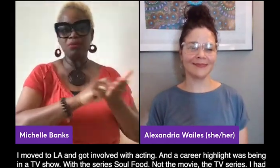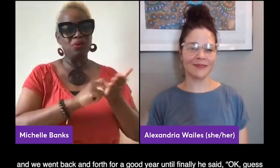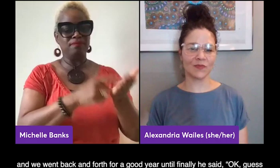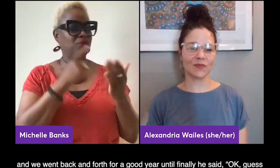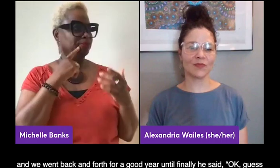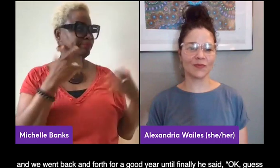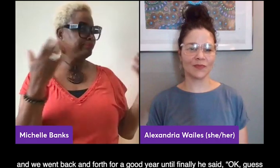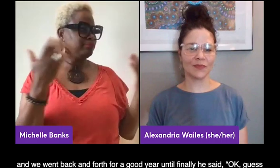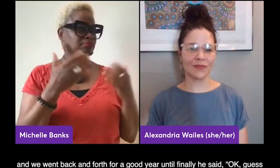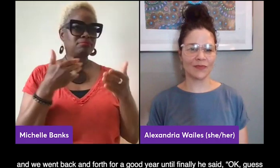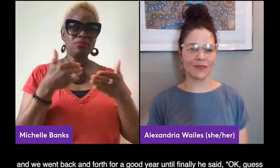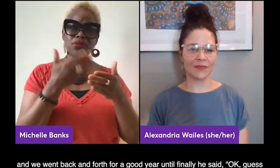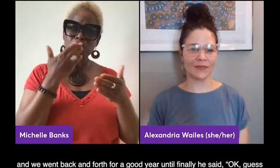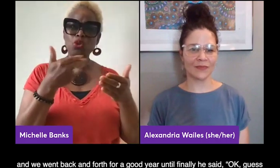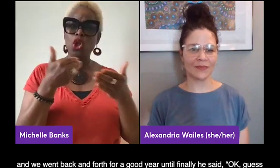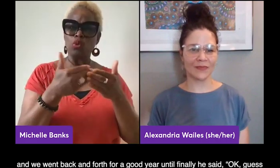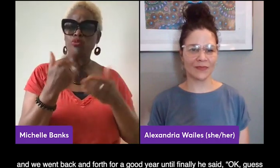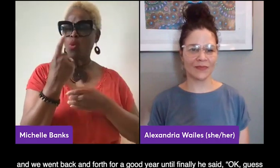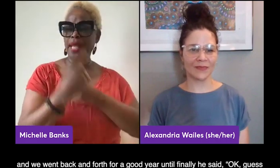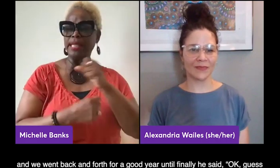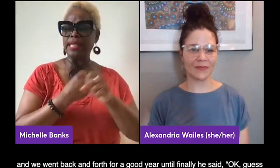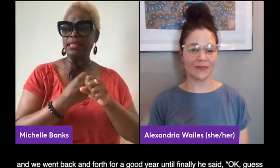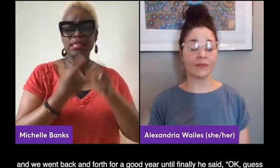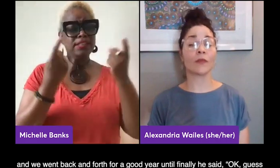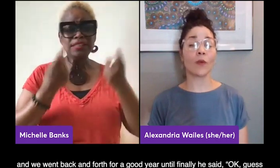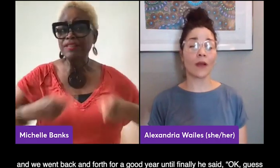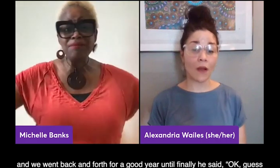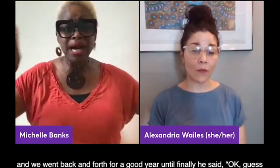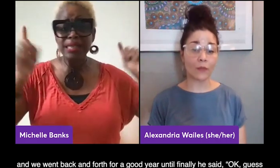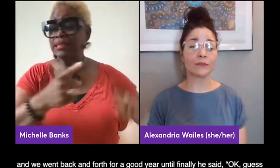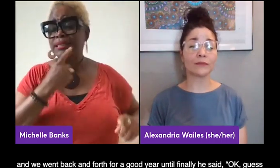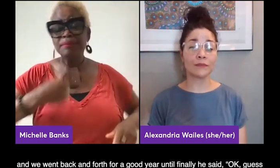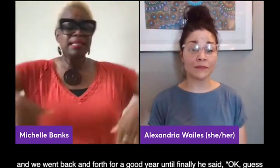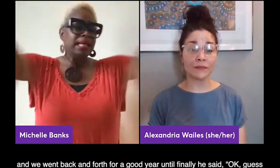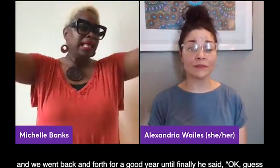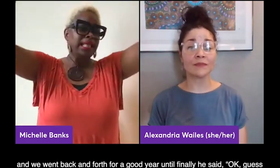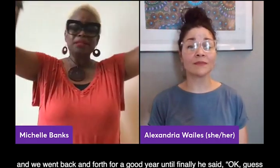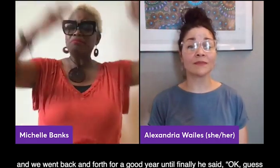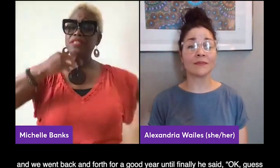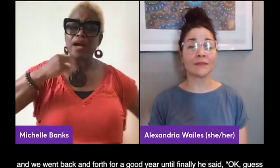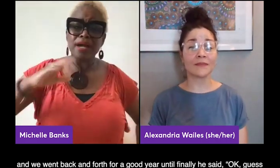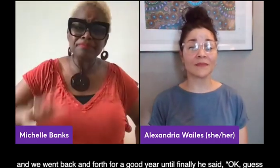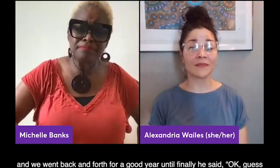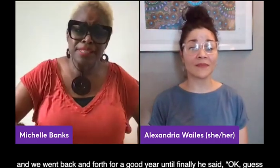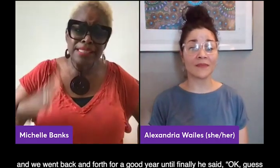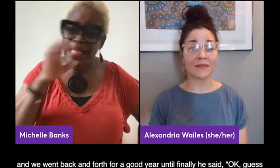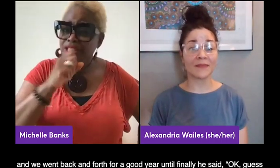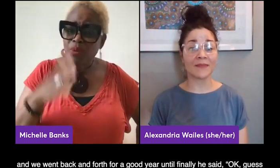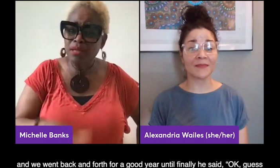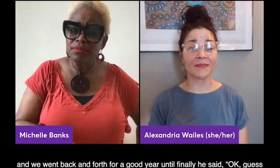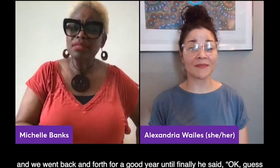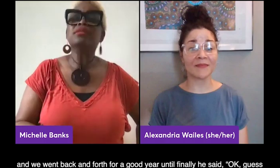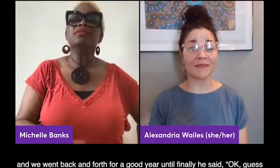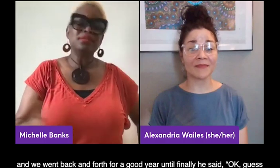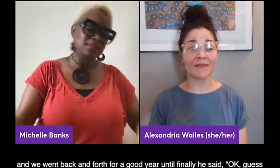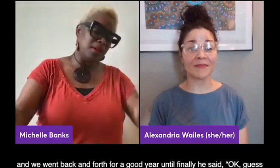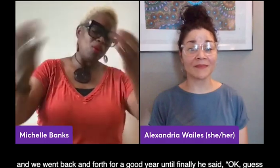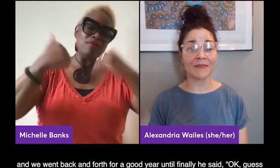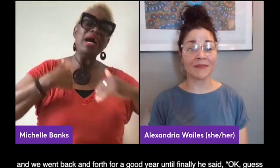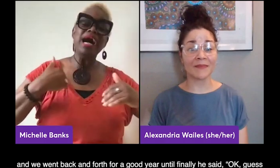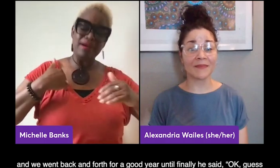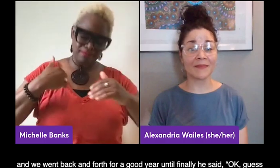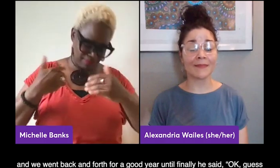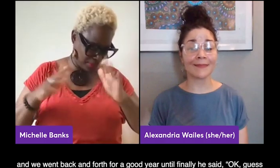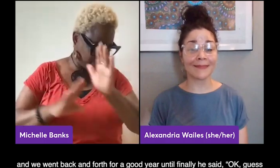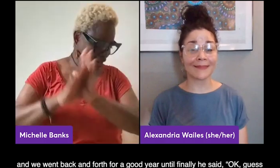And we went back and forth for a good year until he finally said, "Okay, guess what? Come in. I have